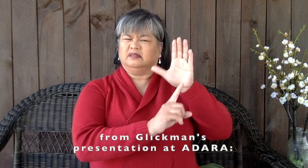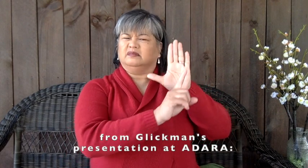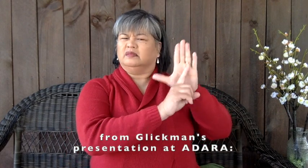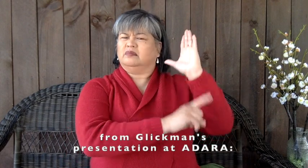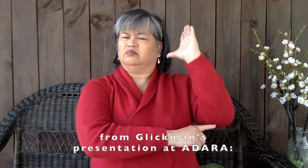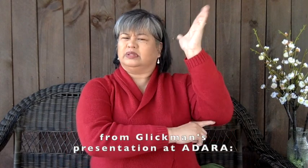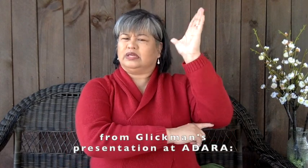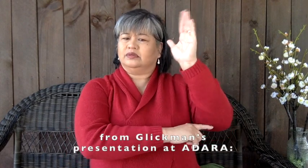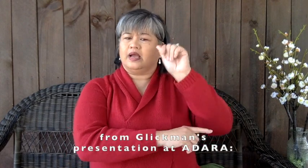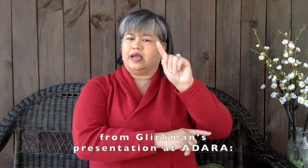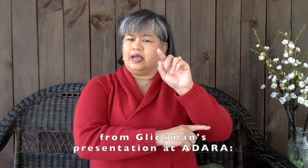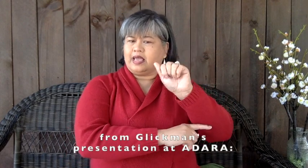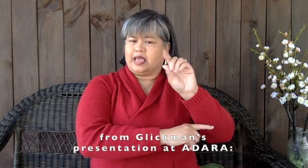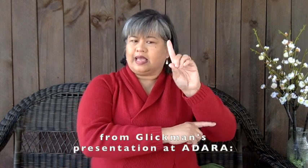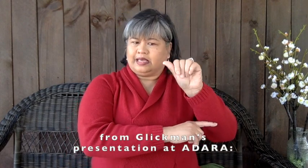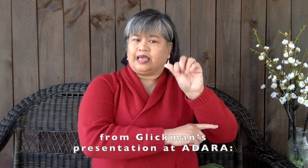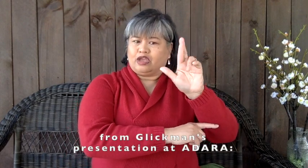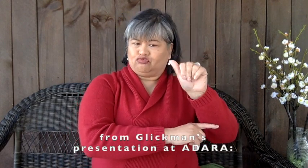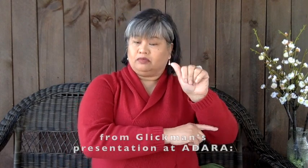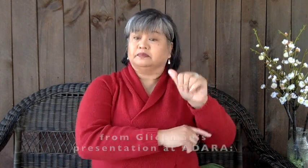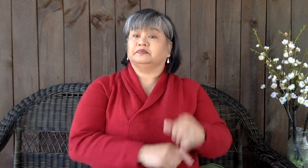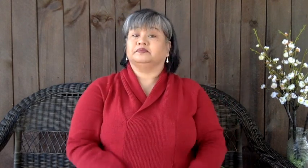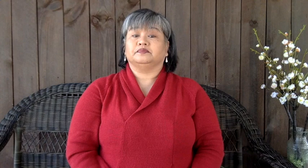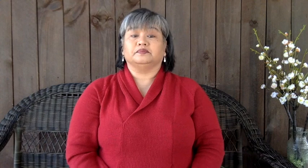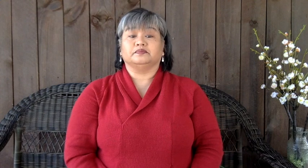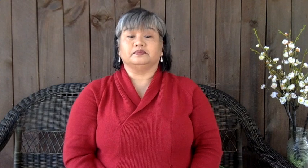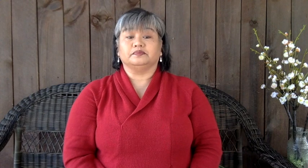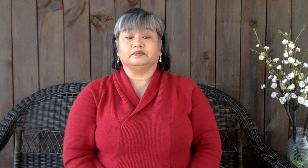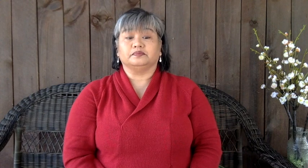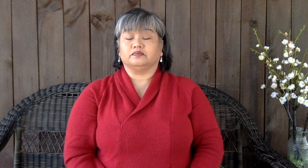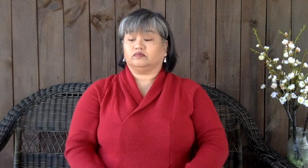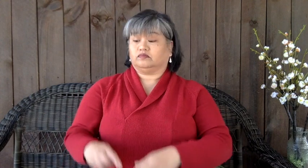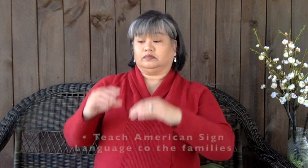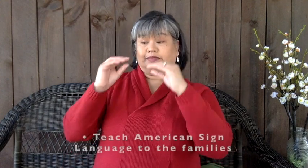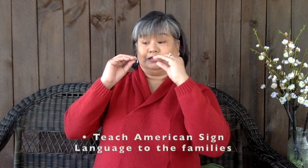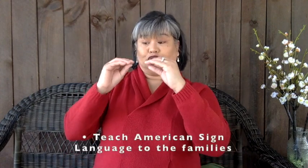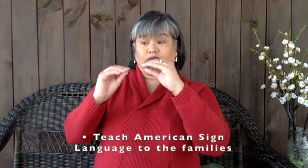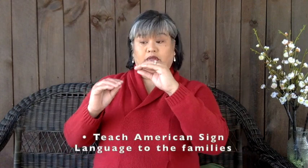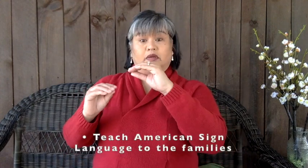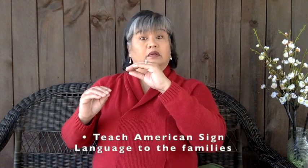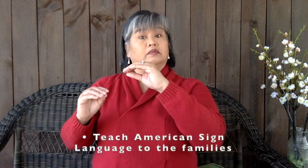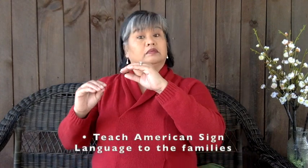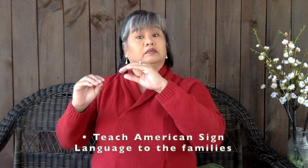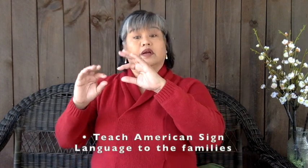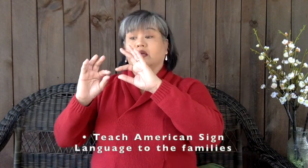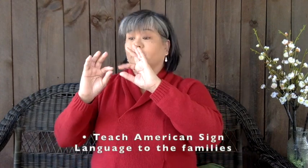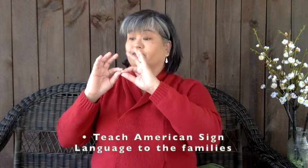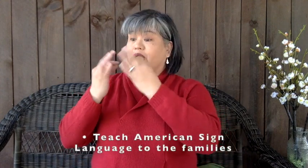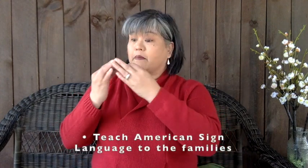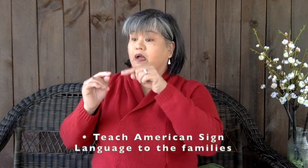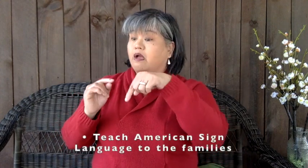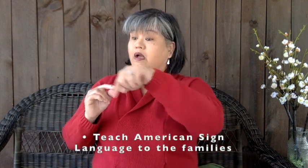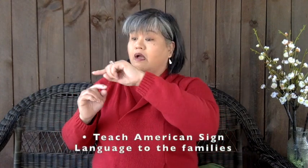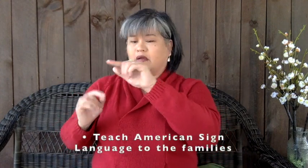ADARA: Teach American Sign Language to the